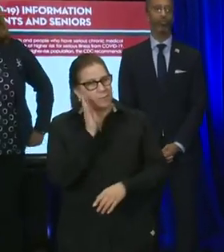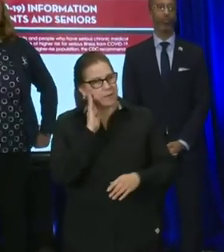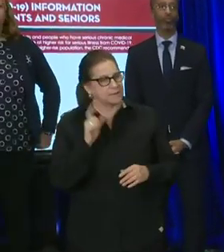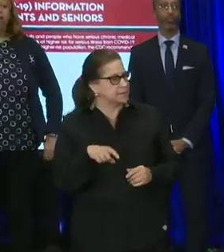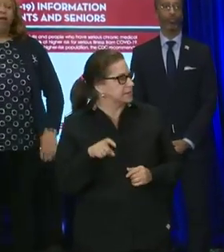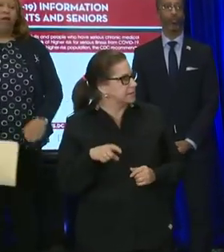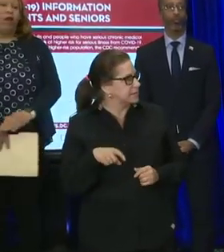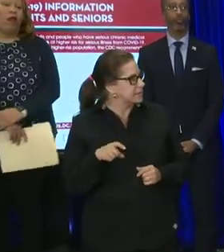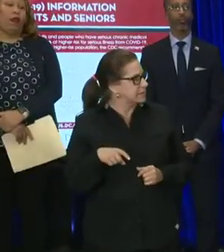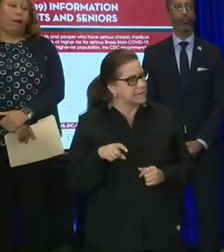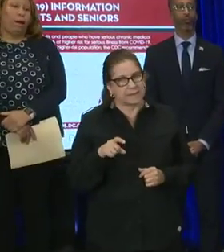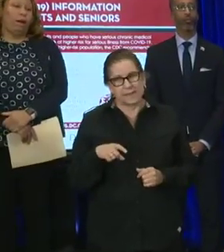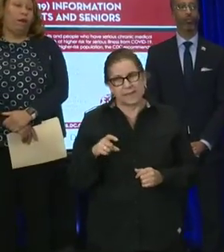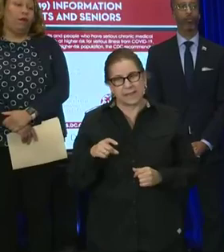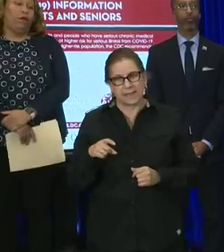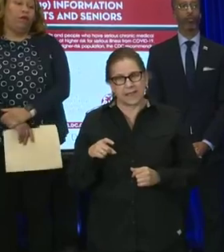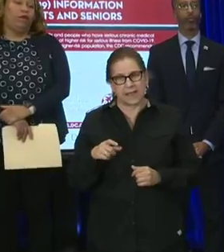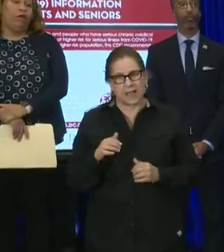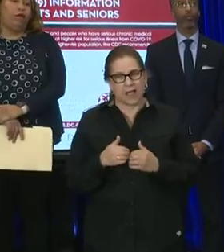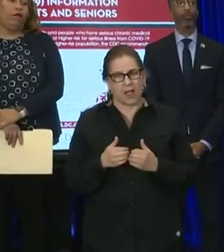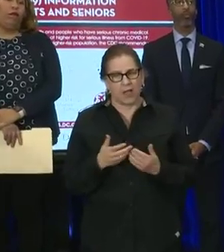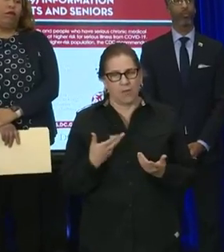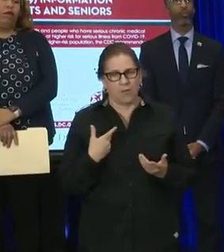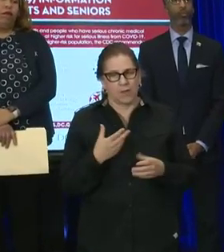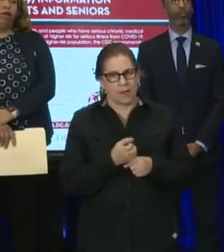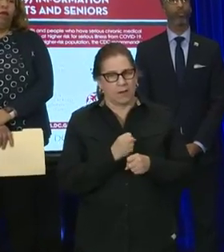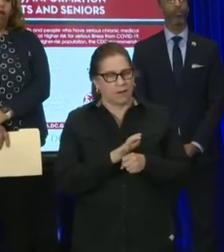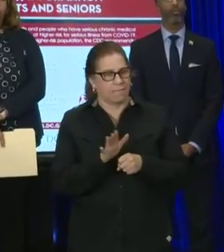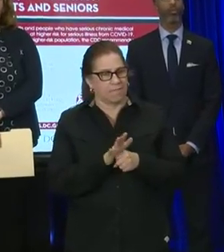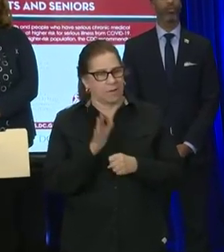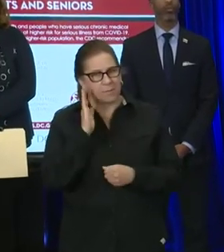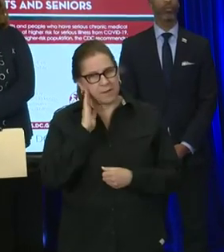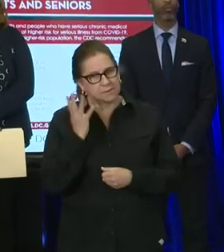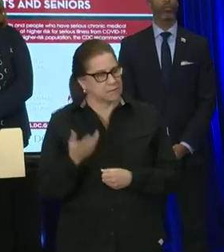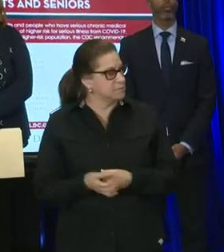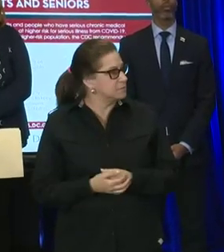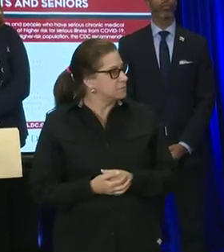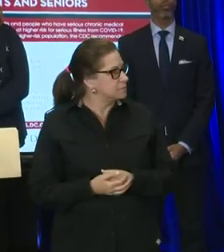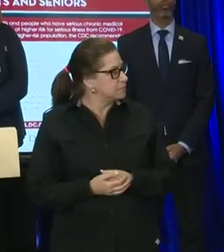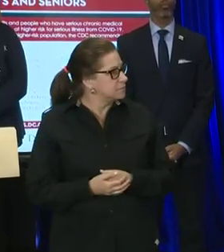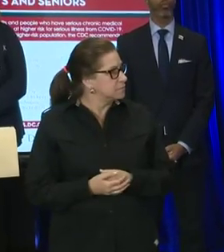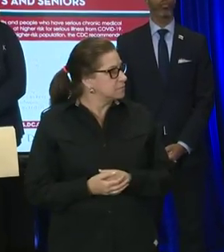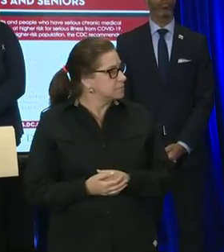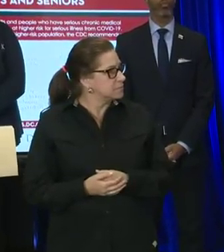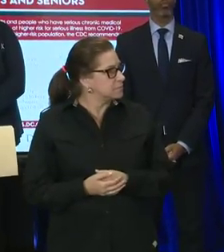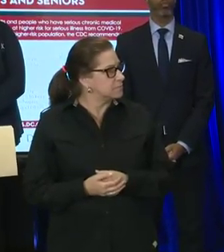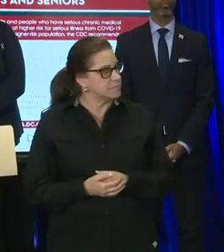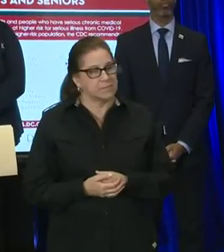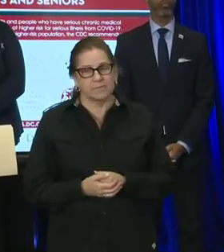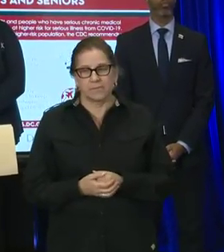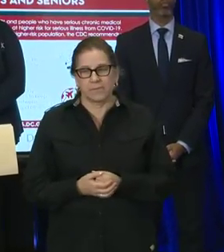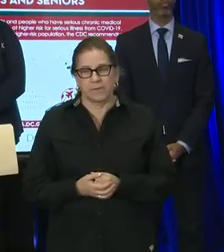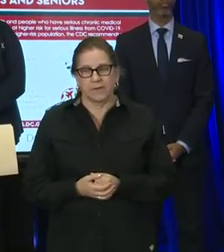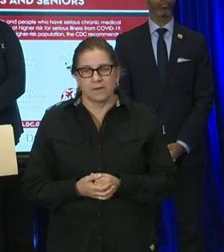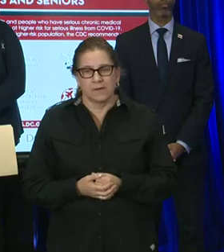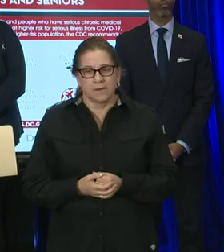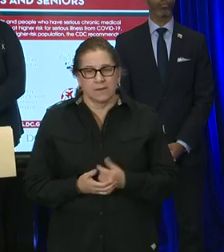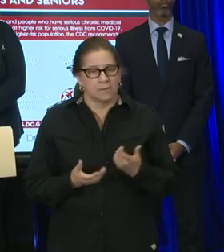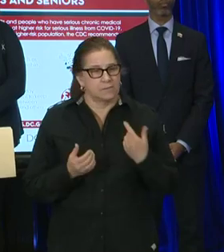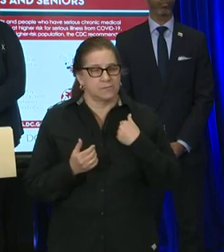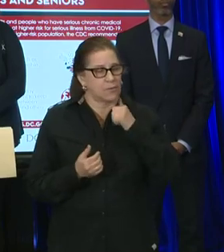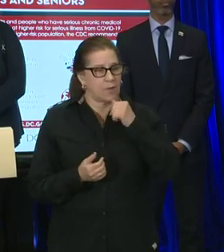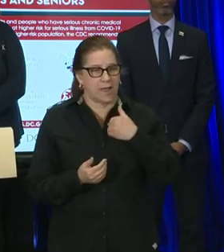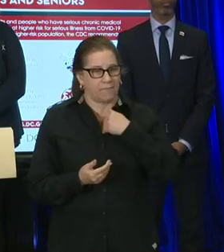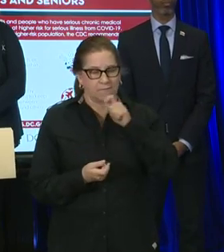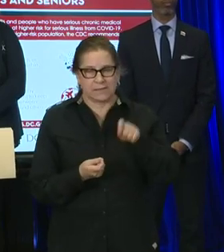go about getting those beds? Just kind of get an exact sense. So there is no exact number that we have identified. What we have been